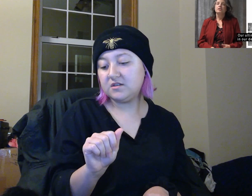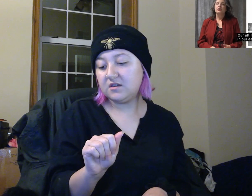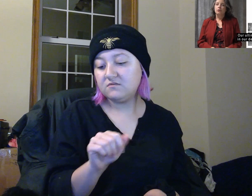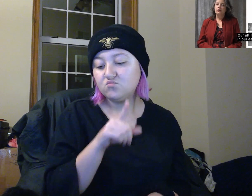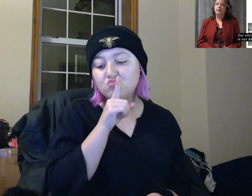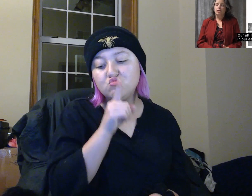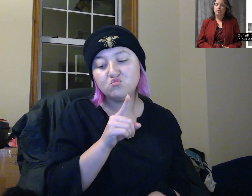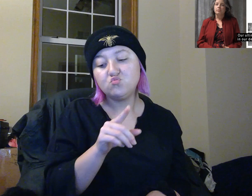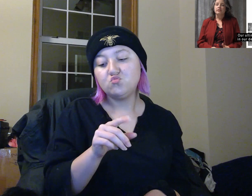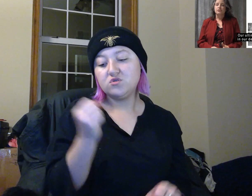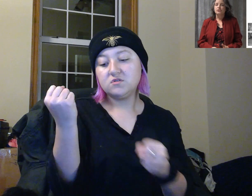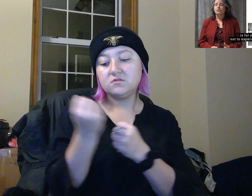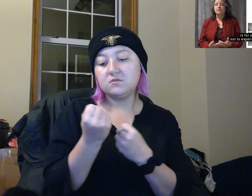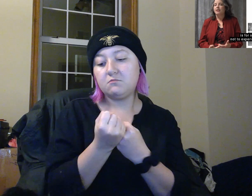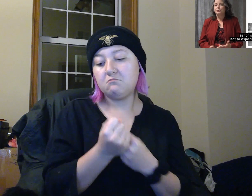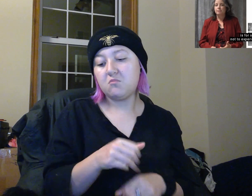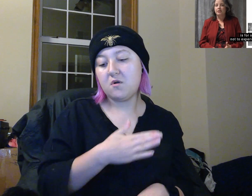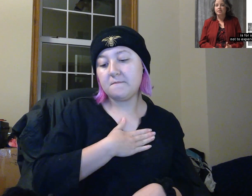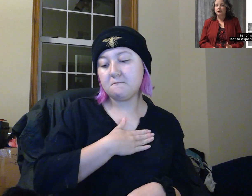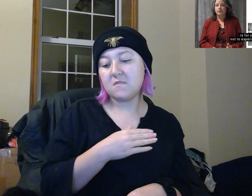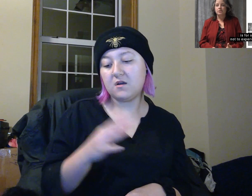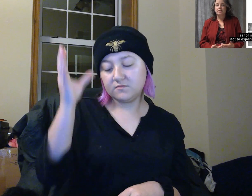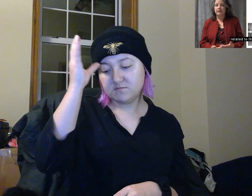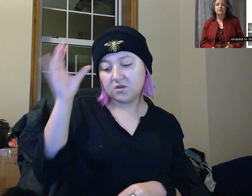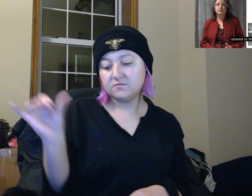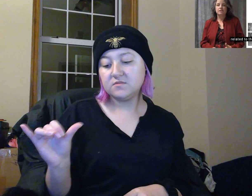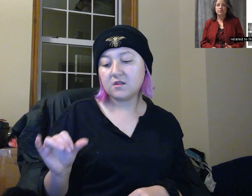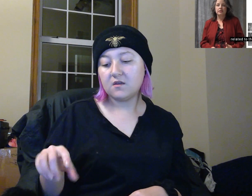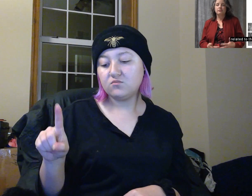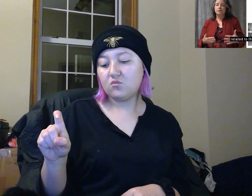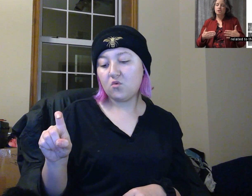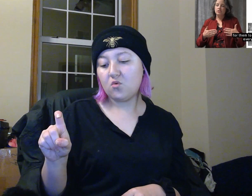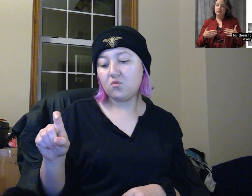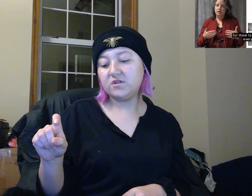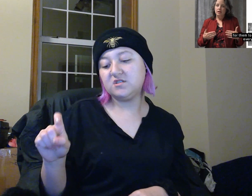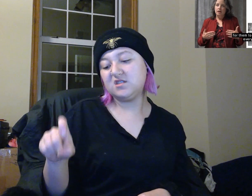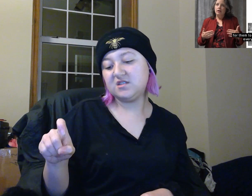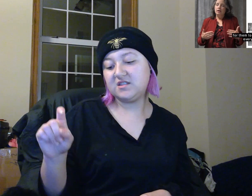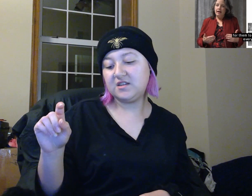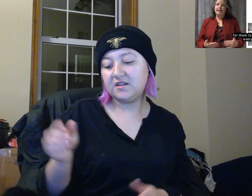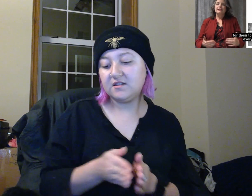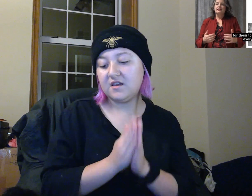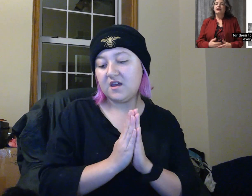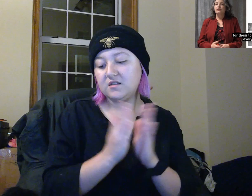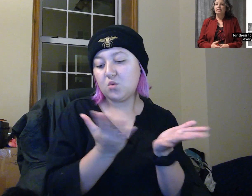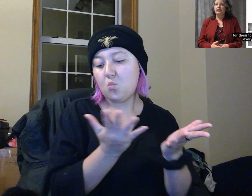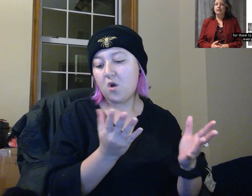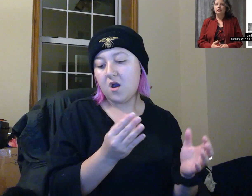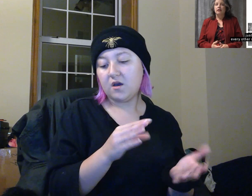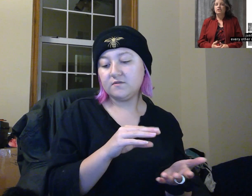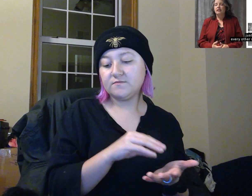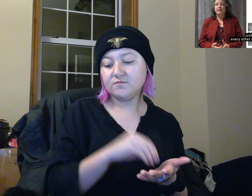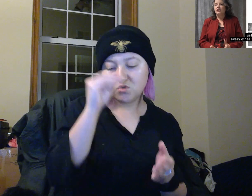Our ultimate goal in our department is for students not to experience barriers related to their disability, for them to just access